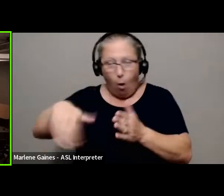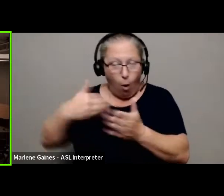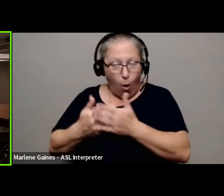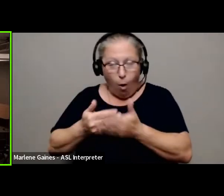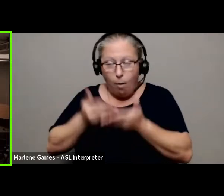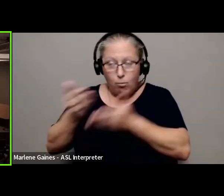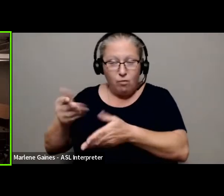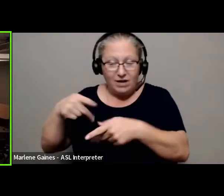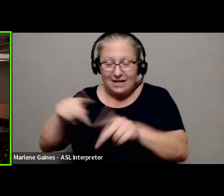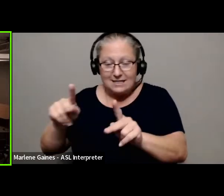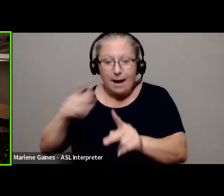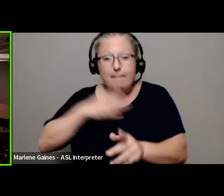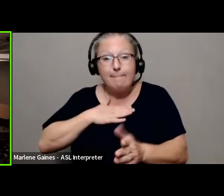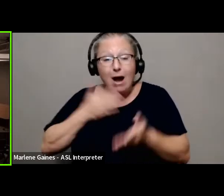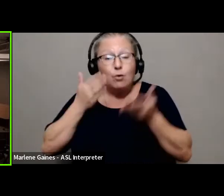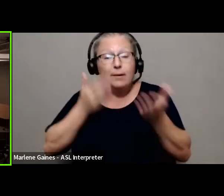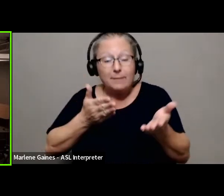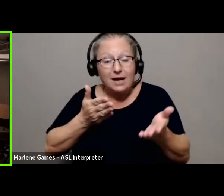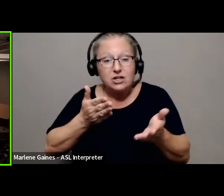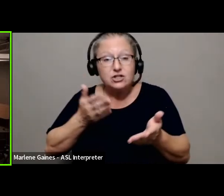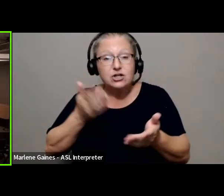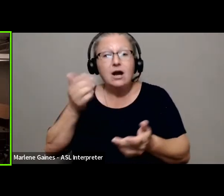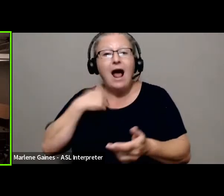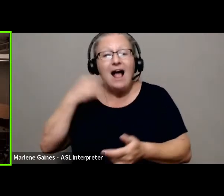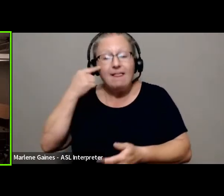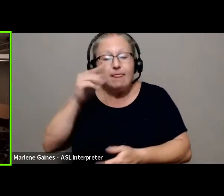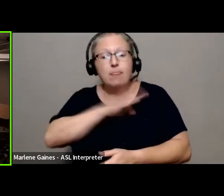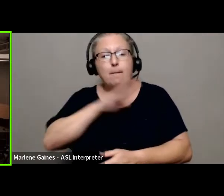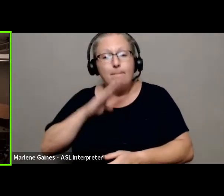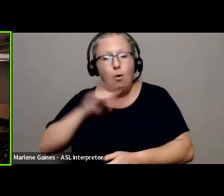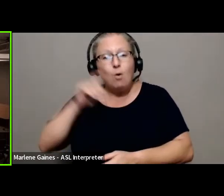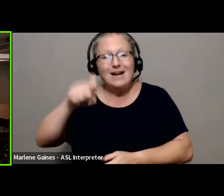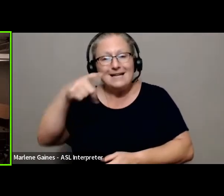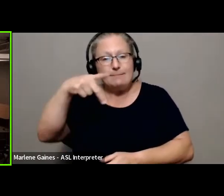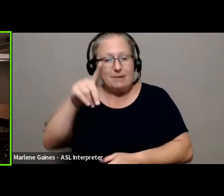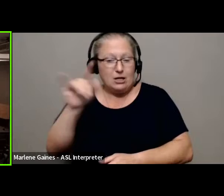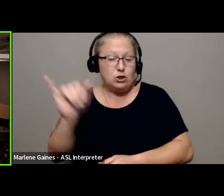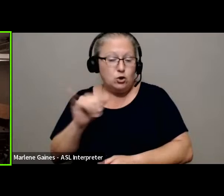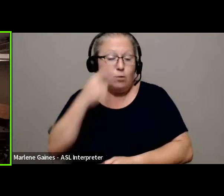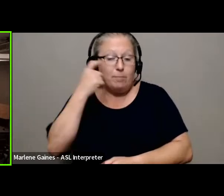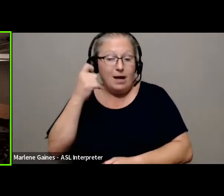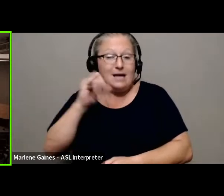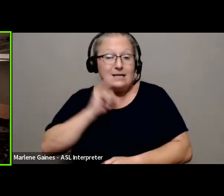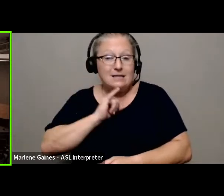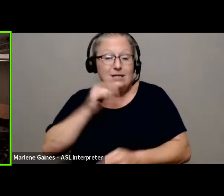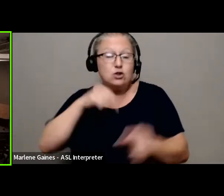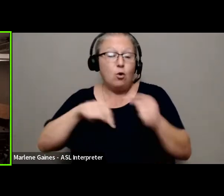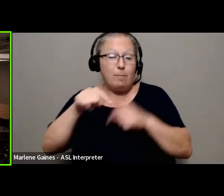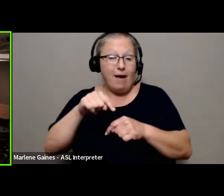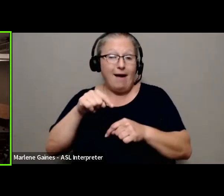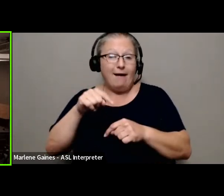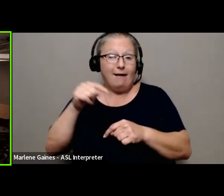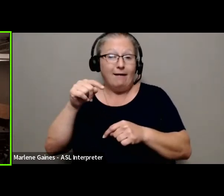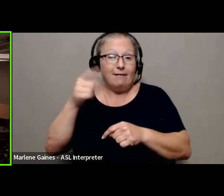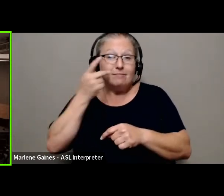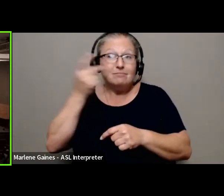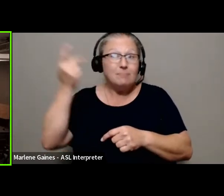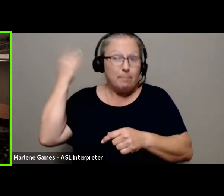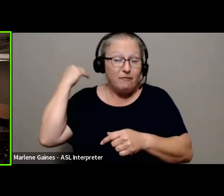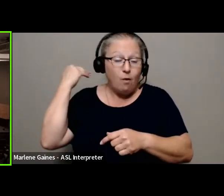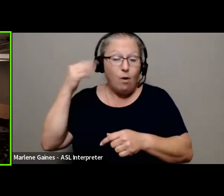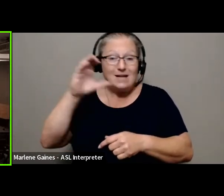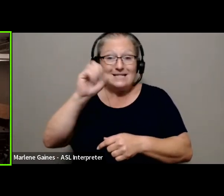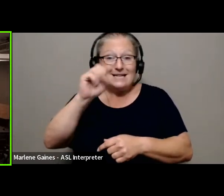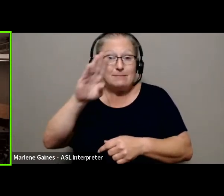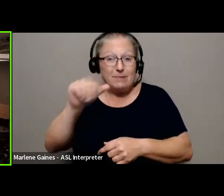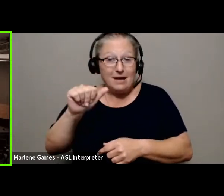I just think my recommendation is I think the board needs PD as well because let's go back in time. The